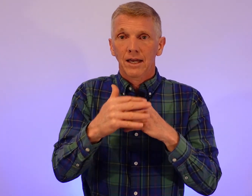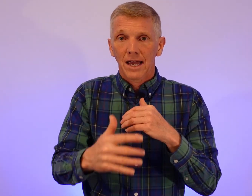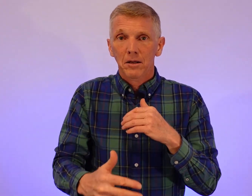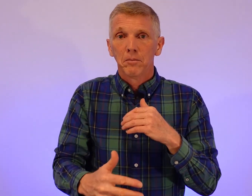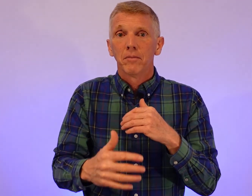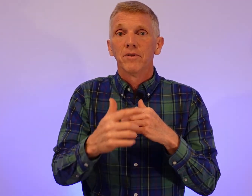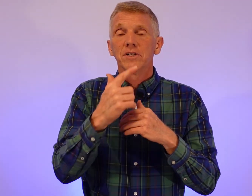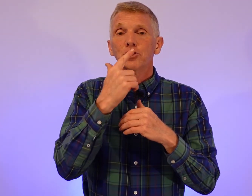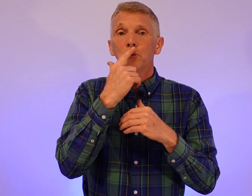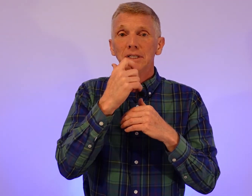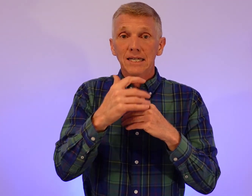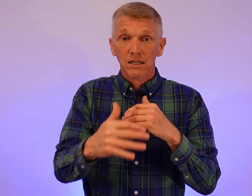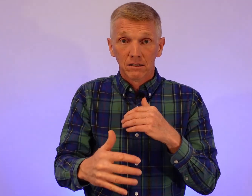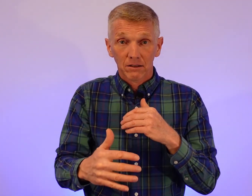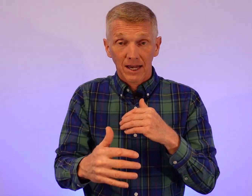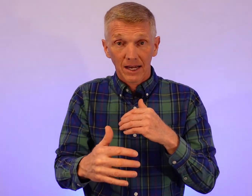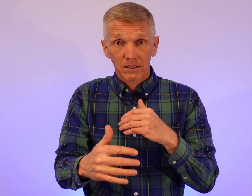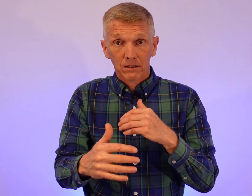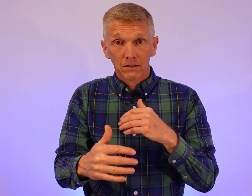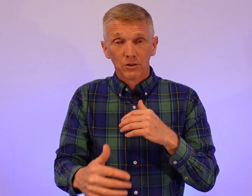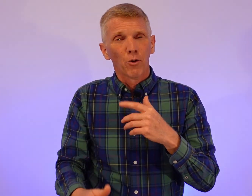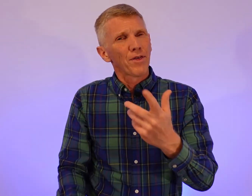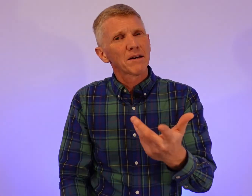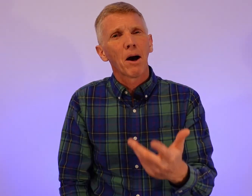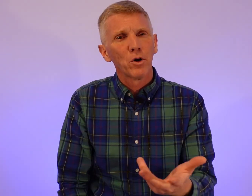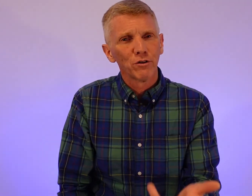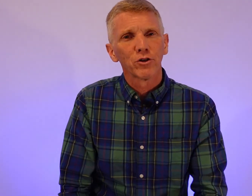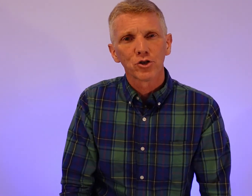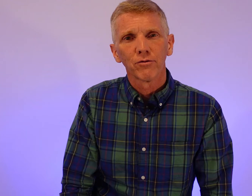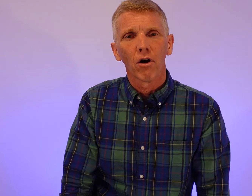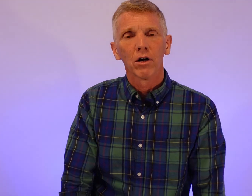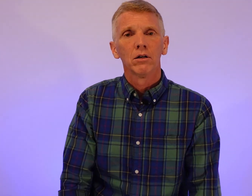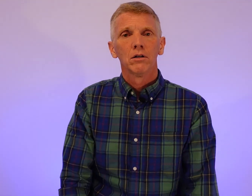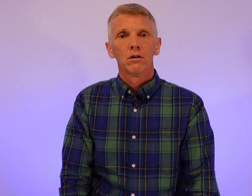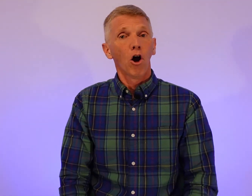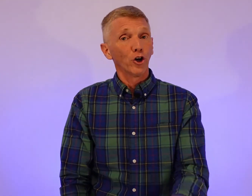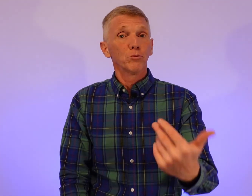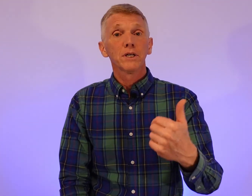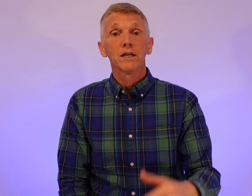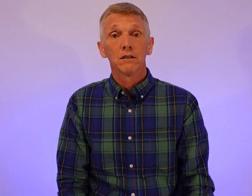okay, this is to bleed. Okay, so think about what you've learned so far. Are you bleeding?